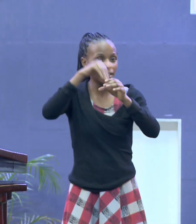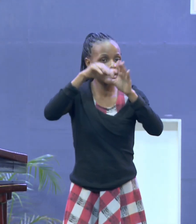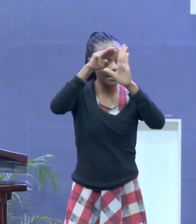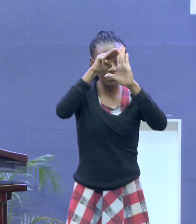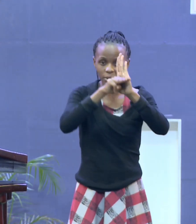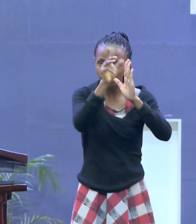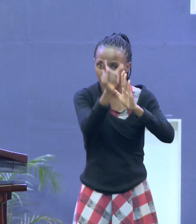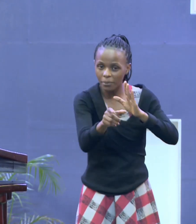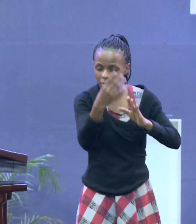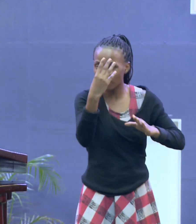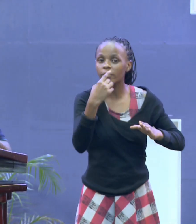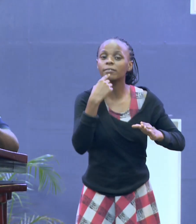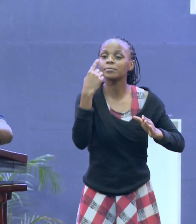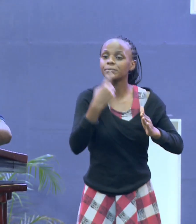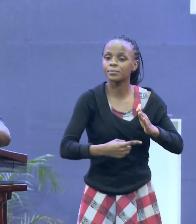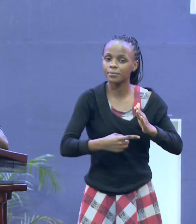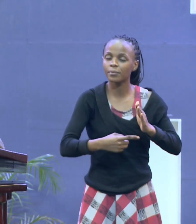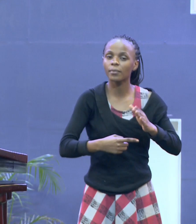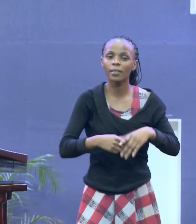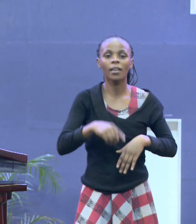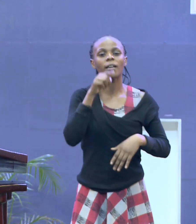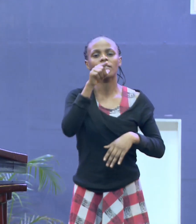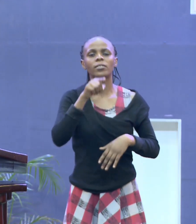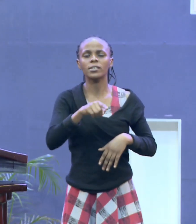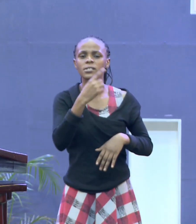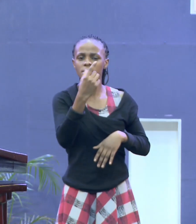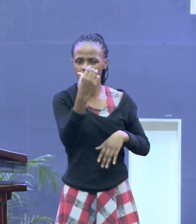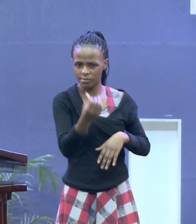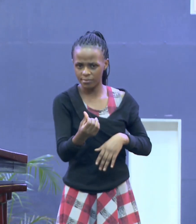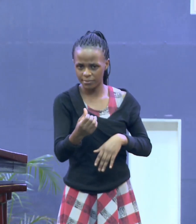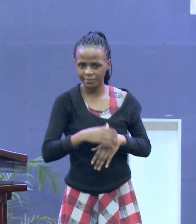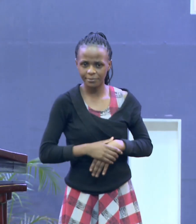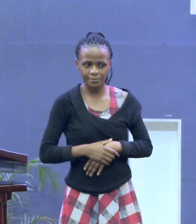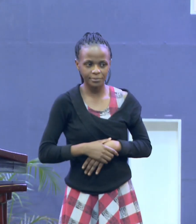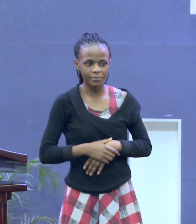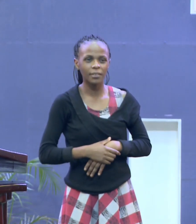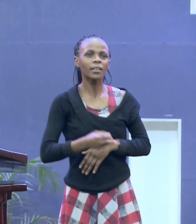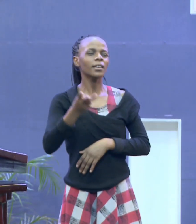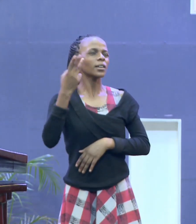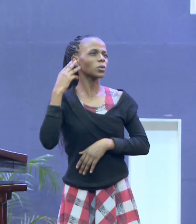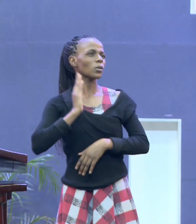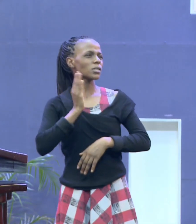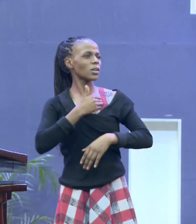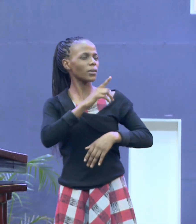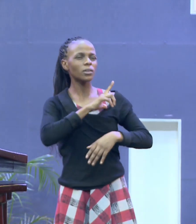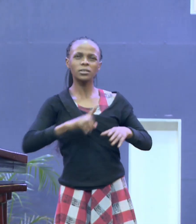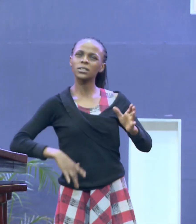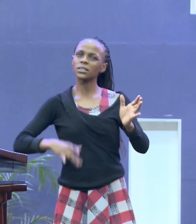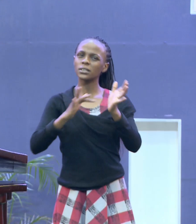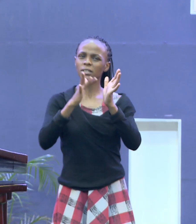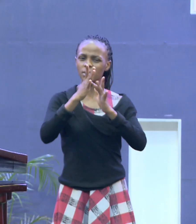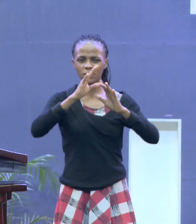sura nya. In Matthew chapter 4. Olunyiriro le 16. And verse 16. Yali mukama wa fenga asomesa. It was our